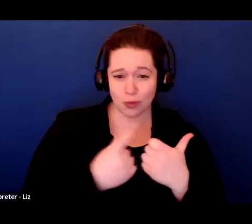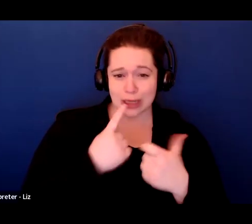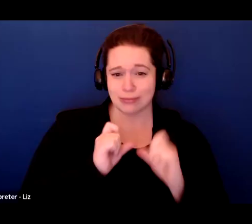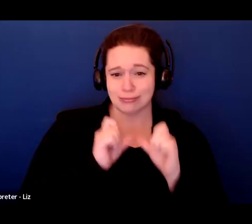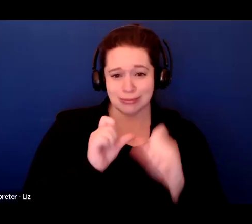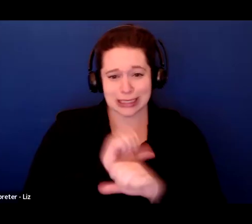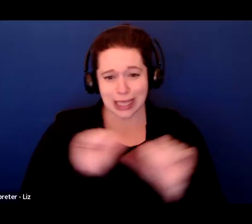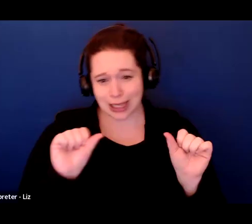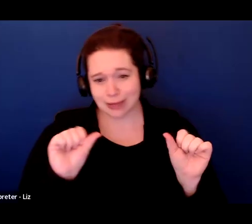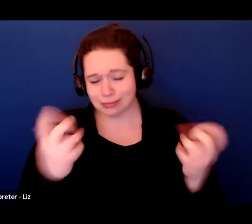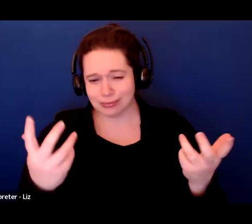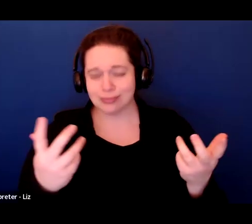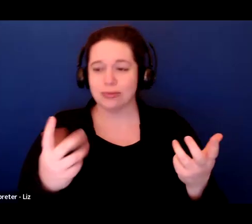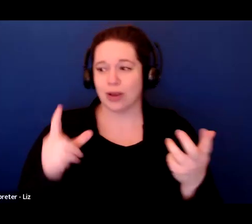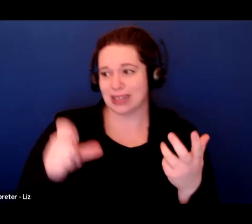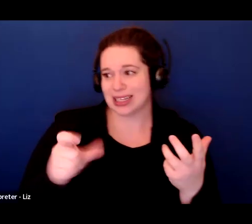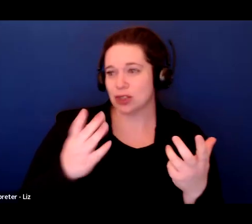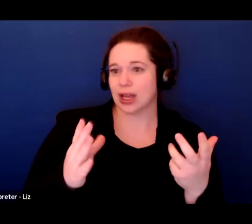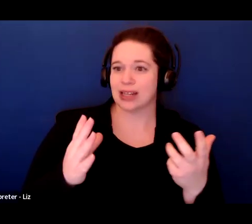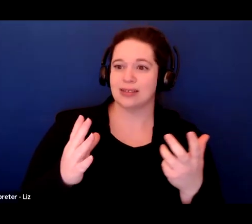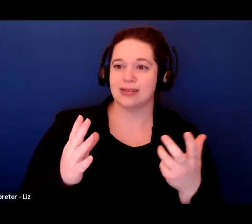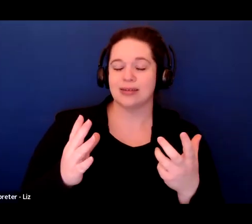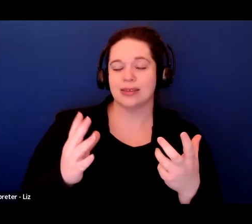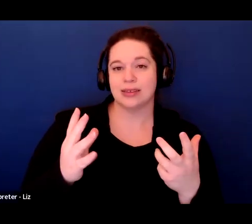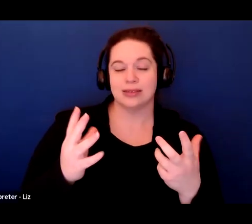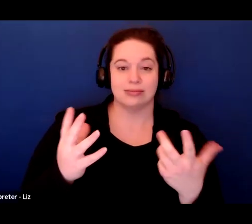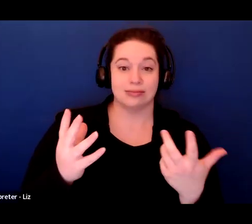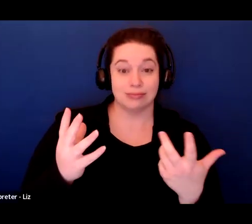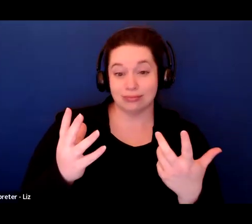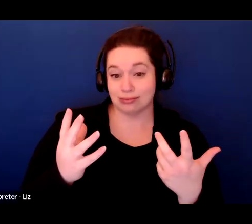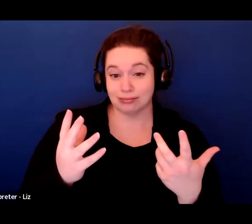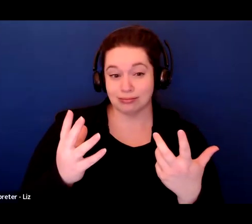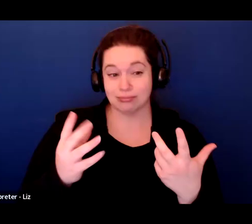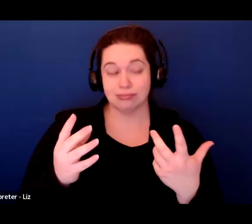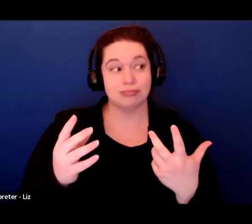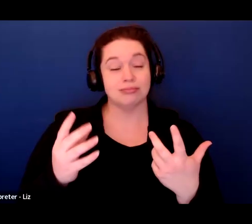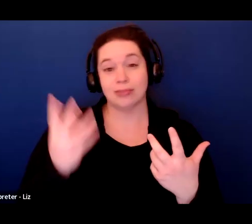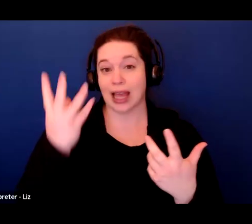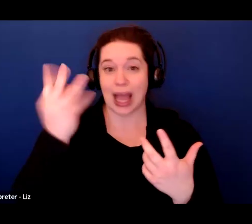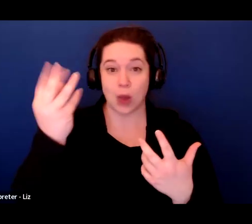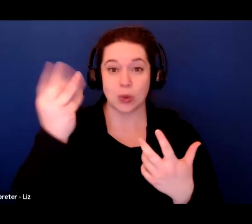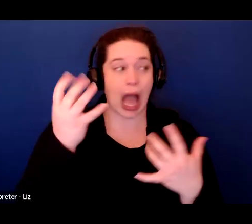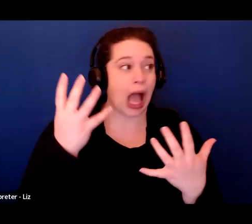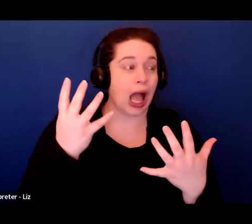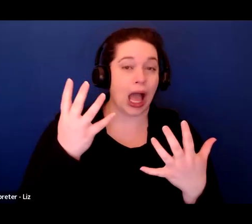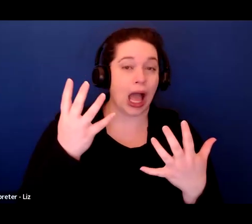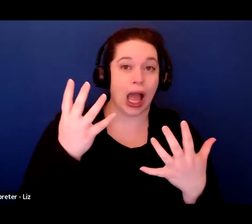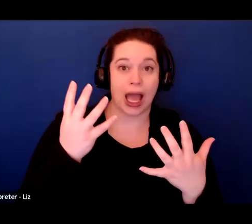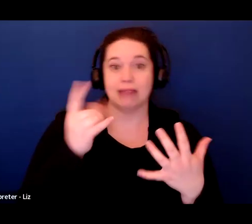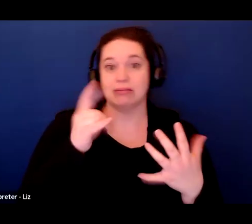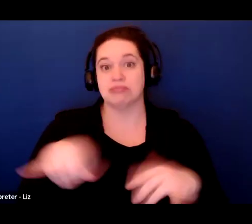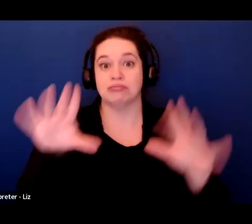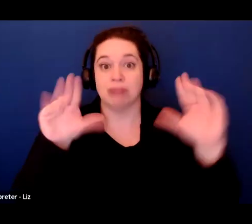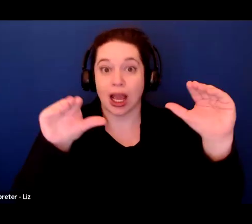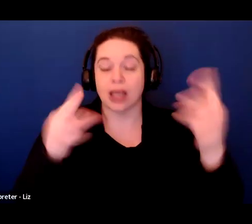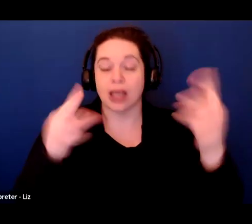you have needs that are kind of outside, a lot of people don't know people with paralysis, so they don't know what the needs are. And